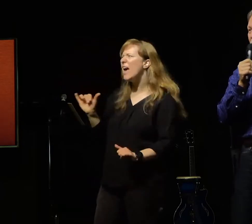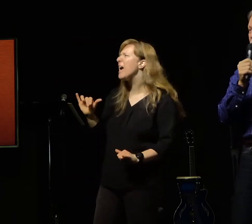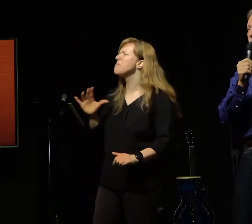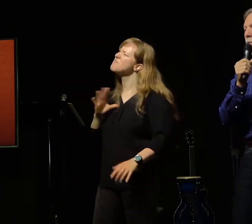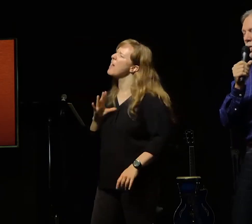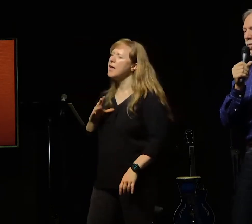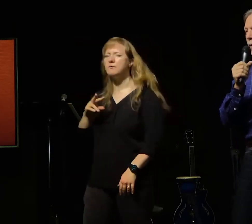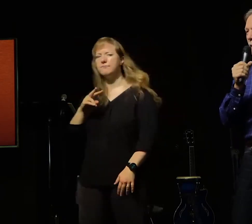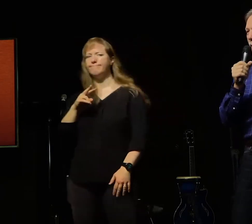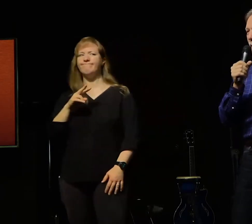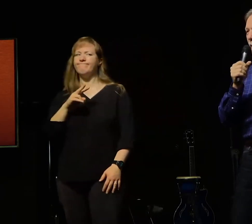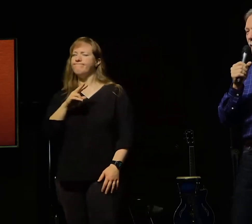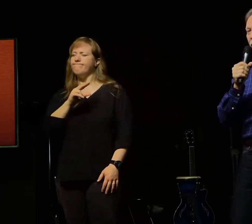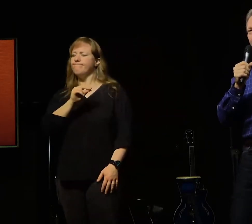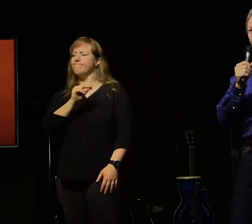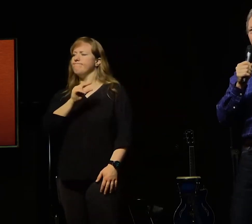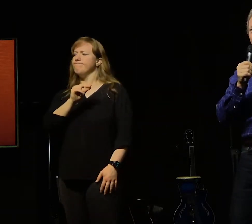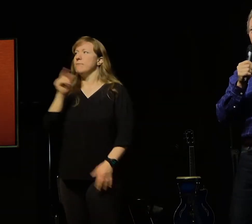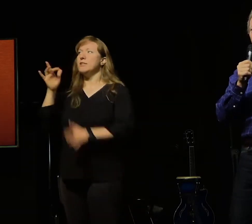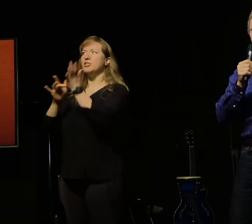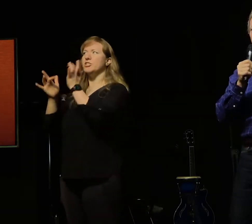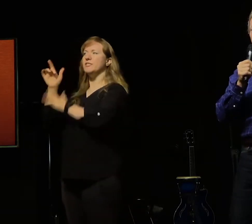a historical figure.